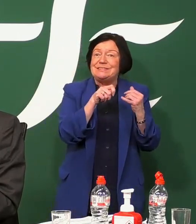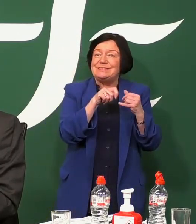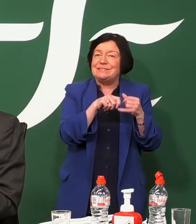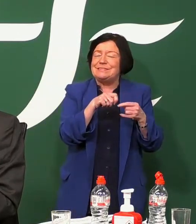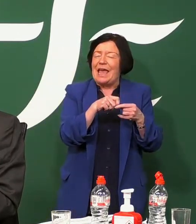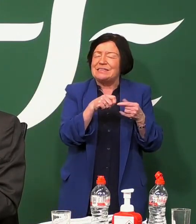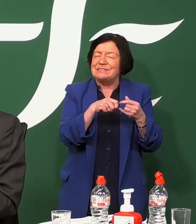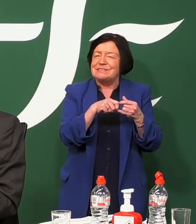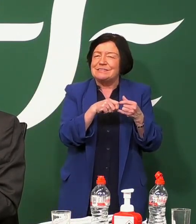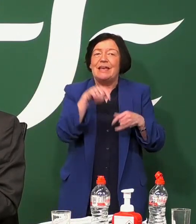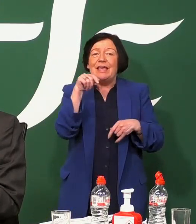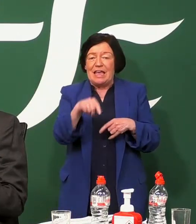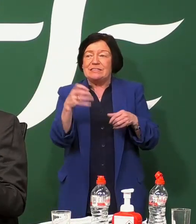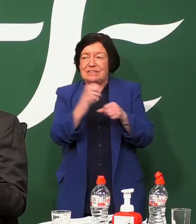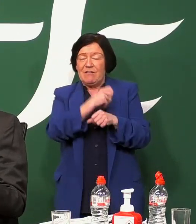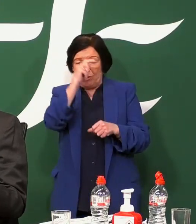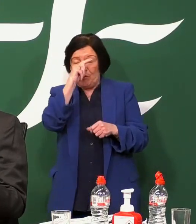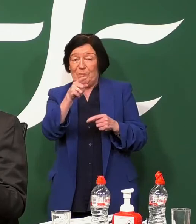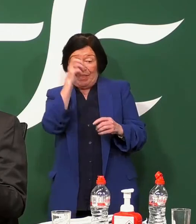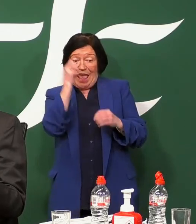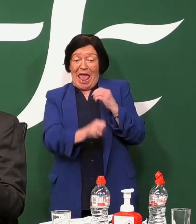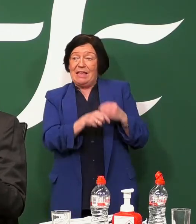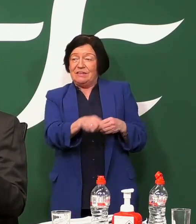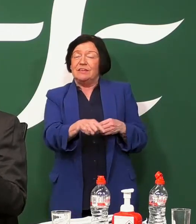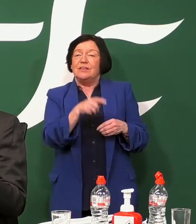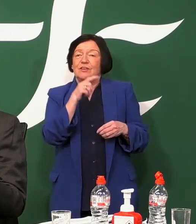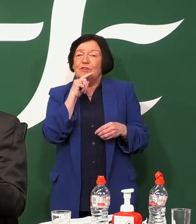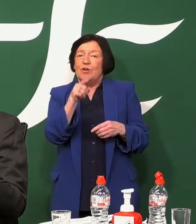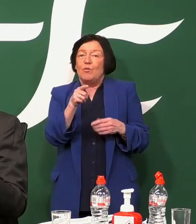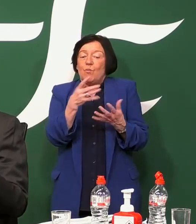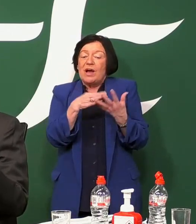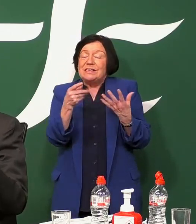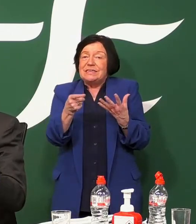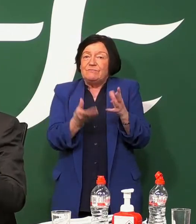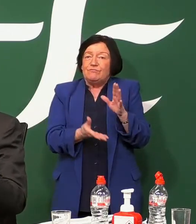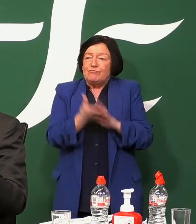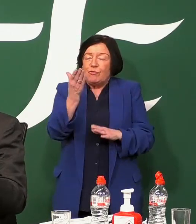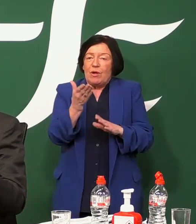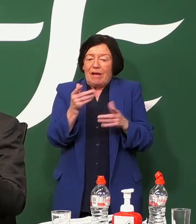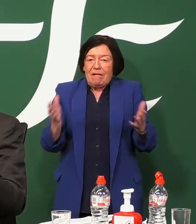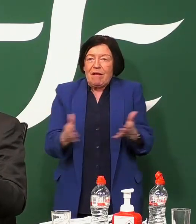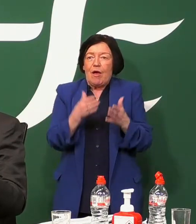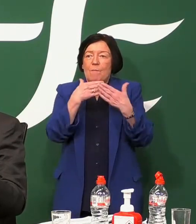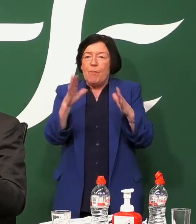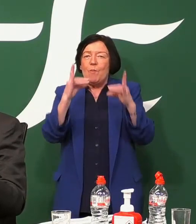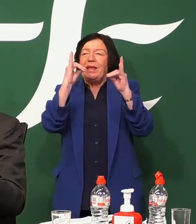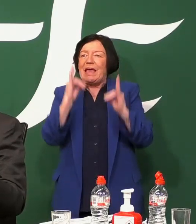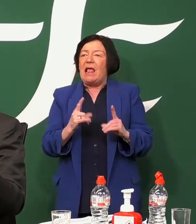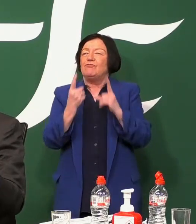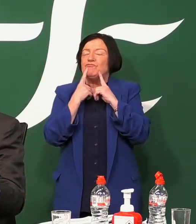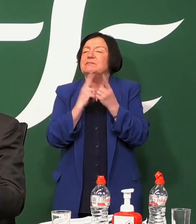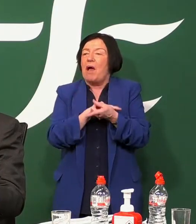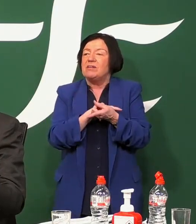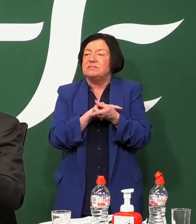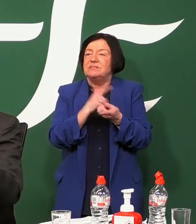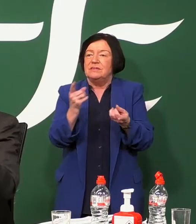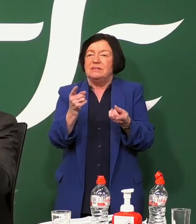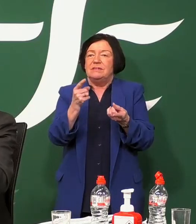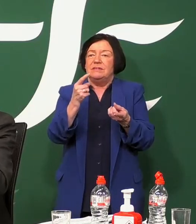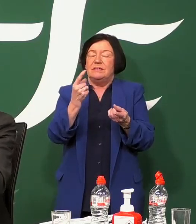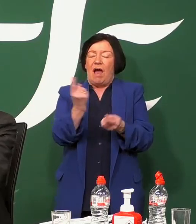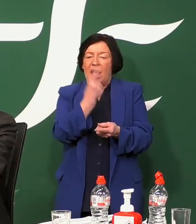never intended to be an end in itself. What it does is it triggers and provokes public health response in terms of